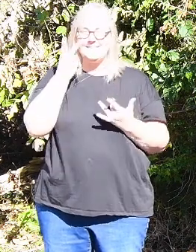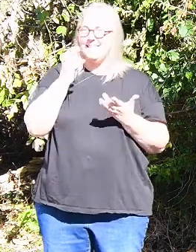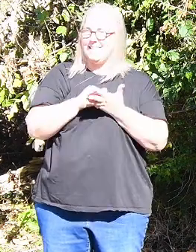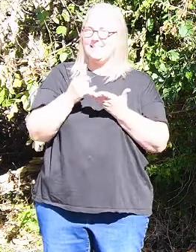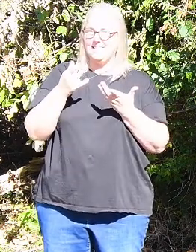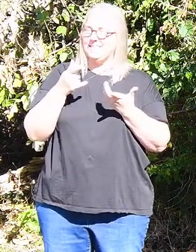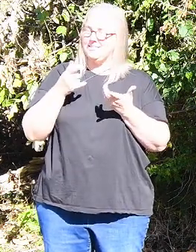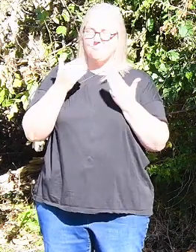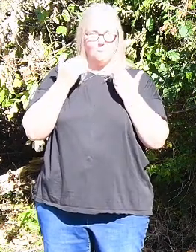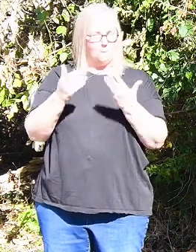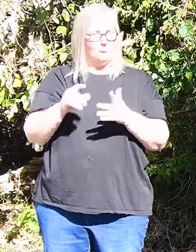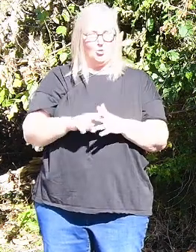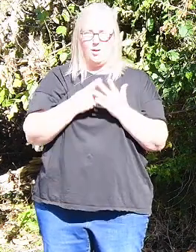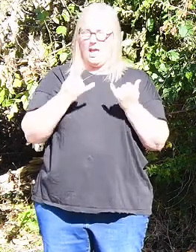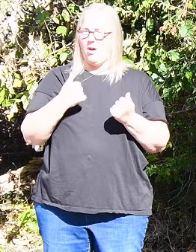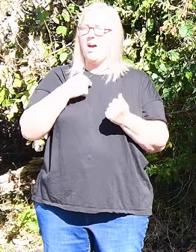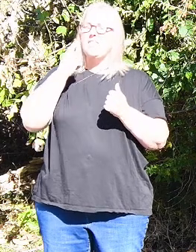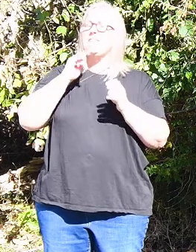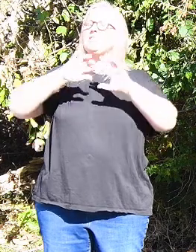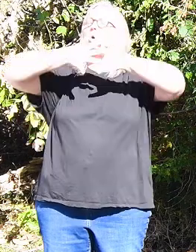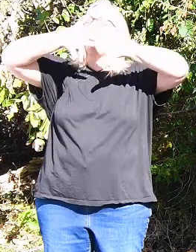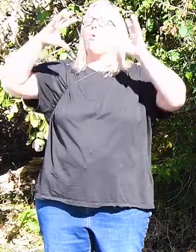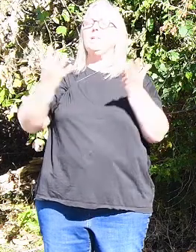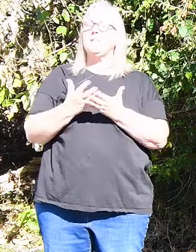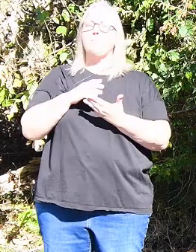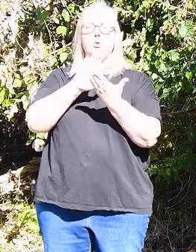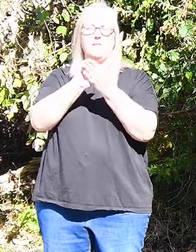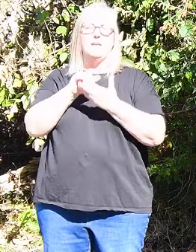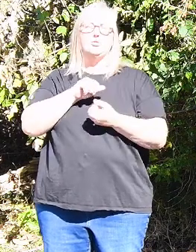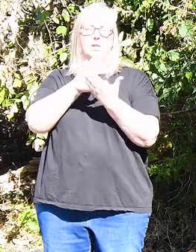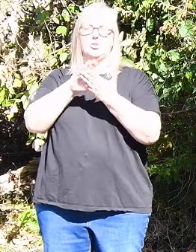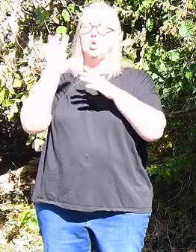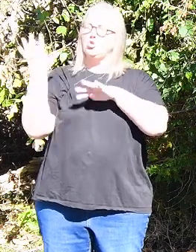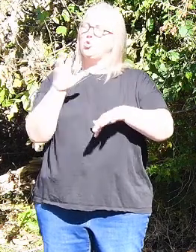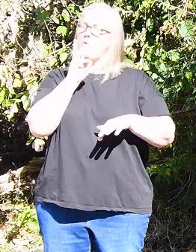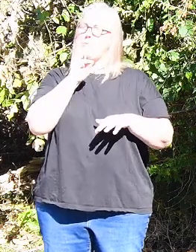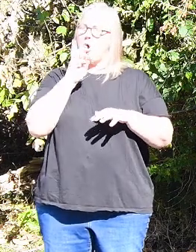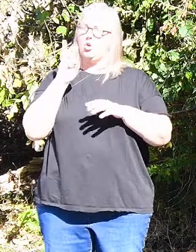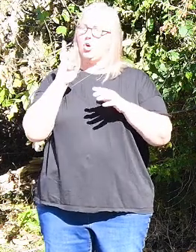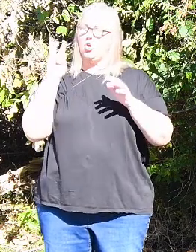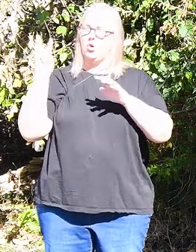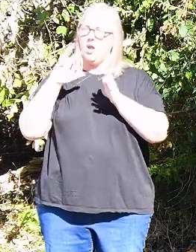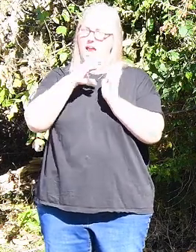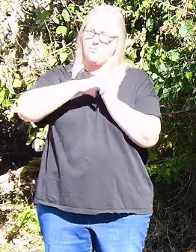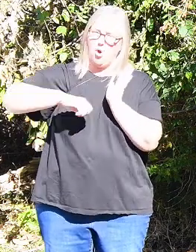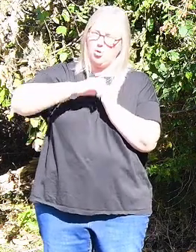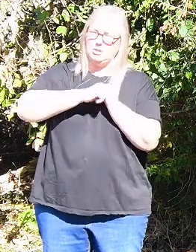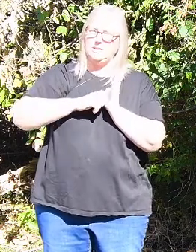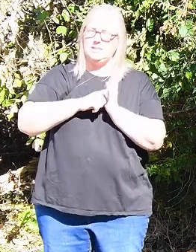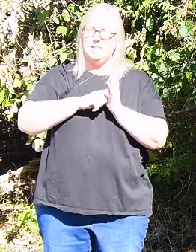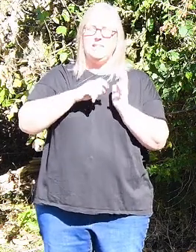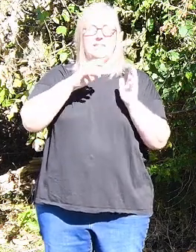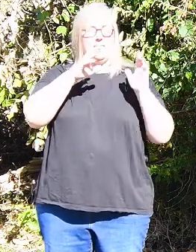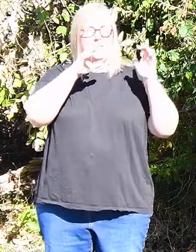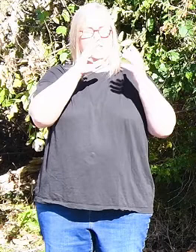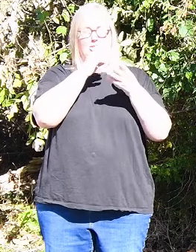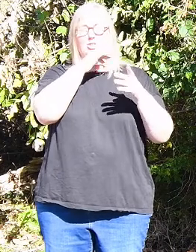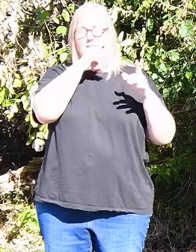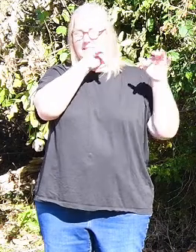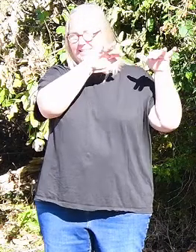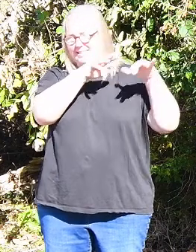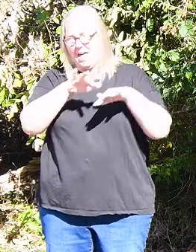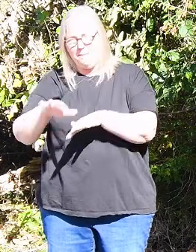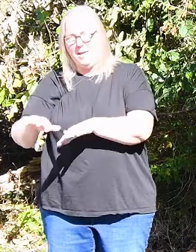in the ground. I think it's a holistic approach that addresses stormwater erosion, sedimentation, and water quality throughout this micro